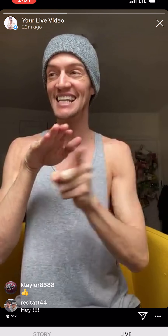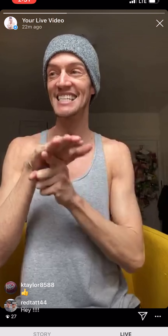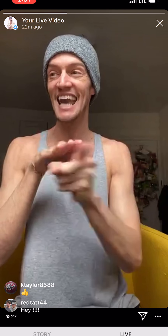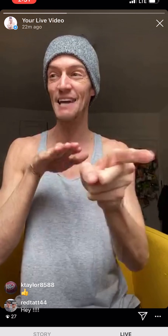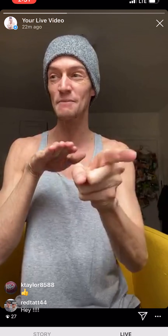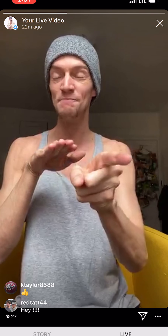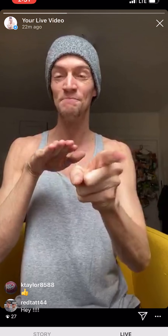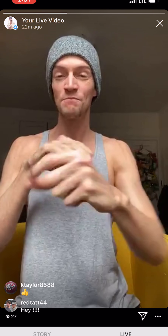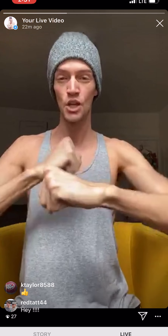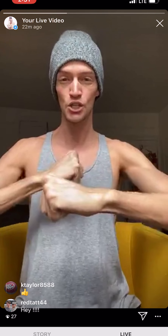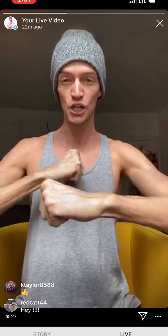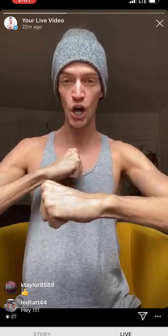escape. To guard.